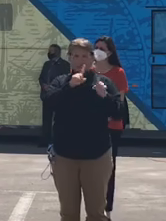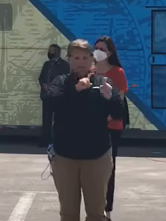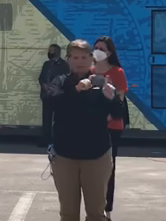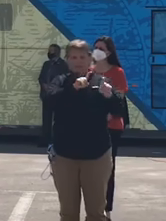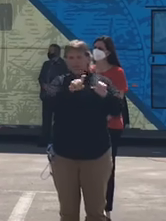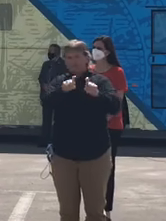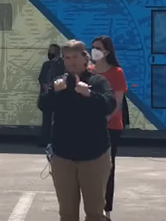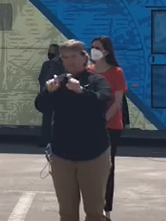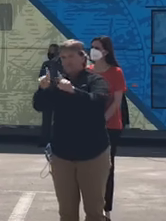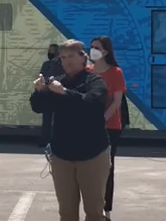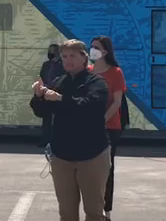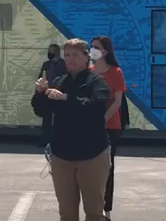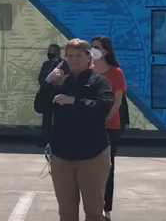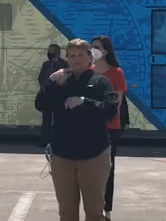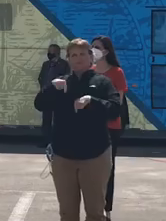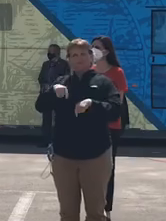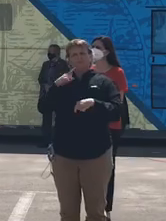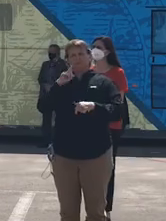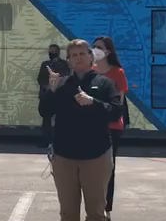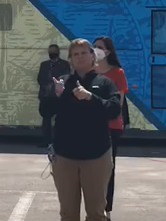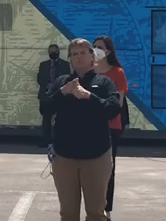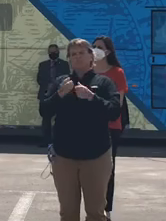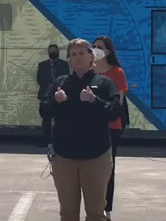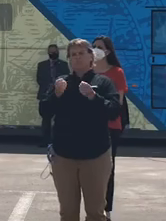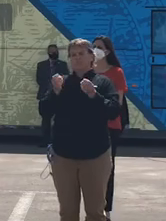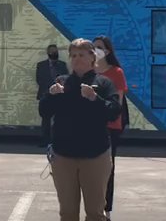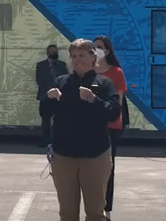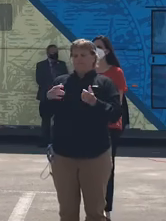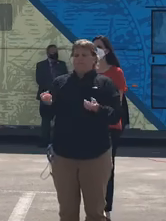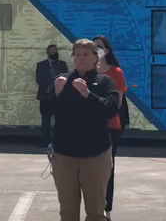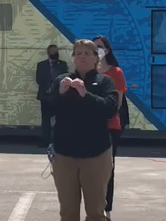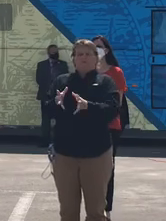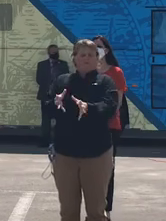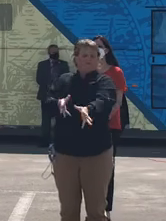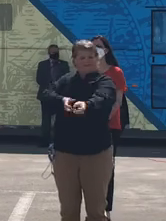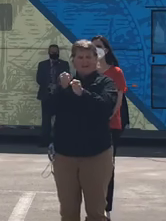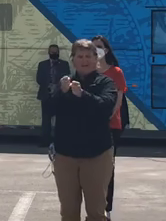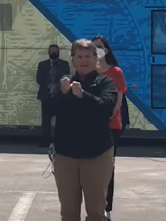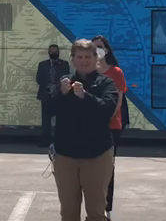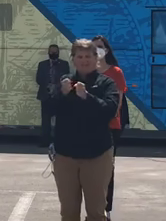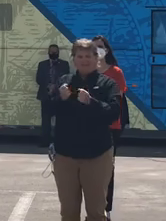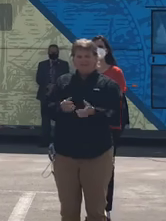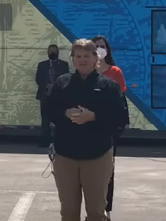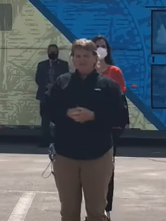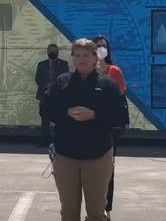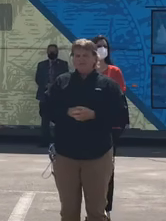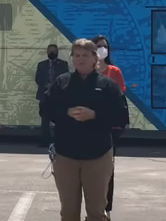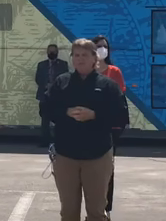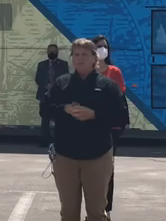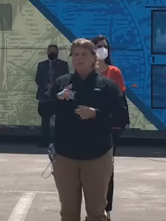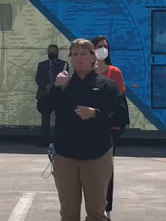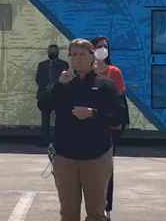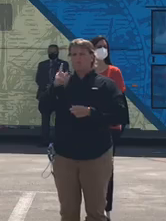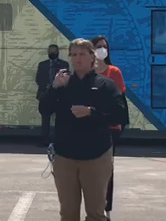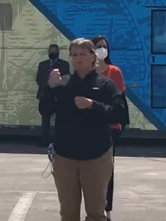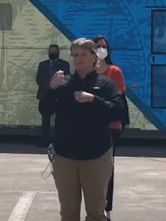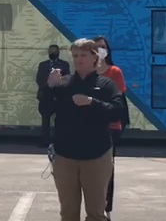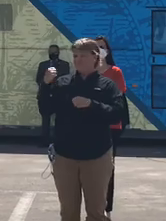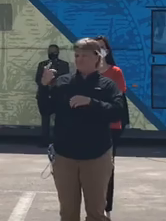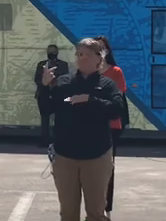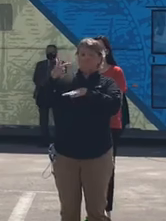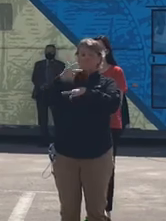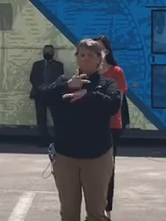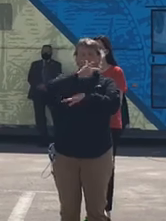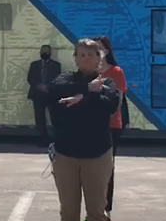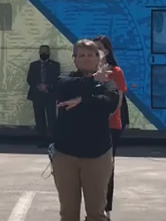good. So it'll be more probably a hub and spoke model where you'll go in a general area where there are multiple long-term care facilities.